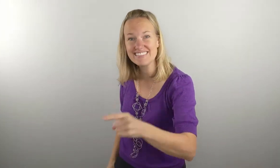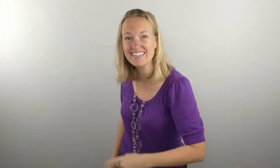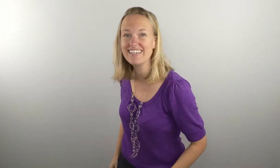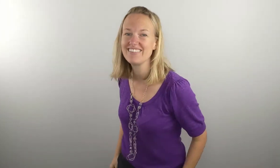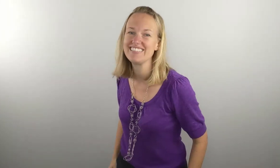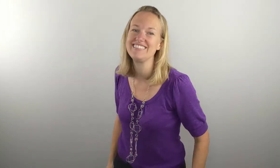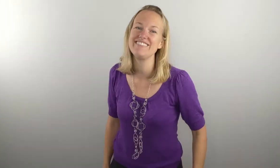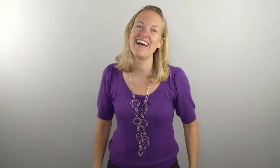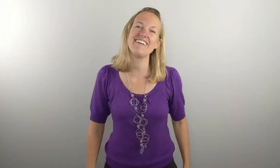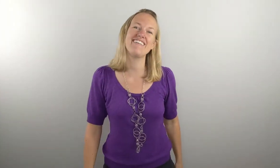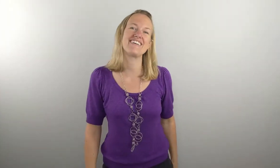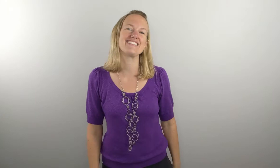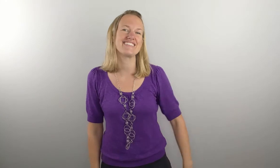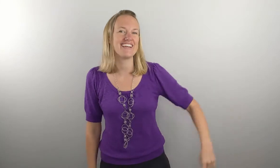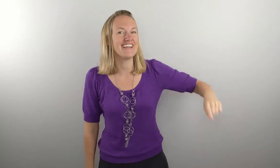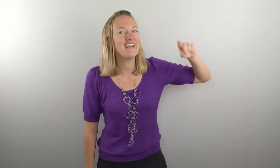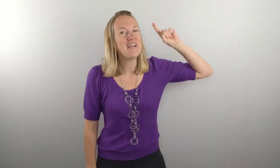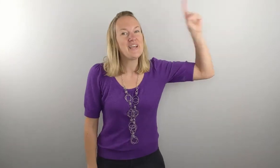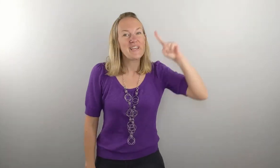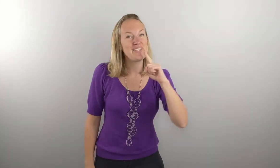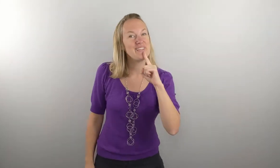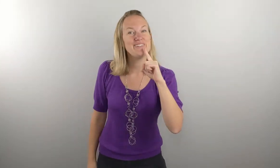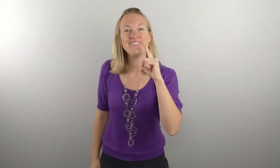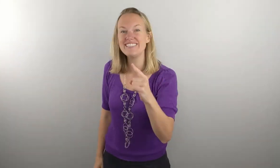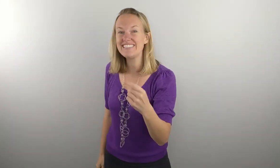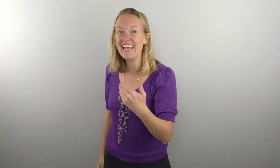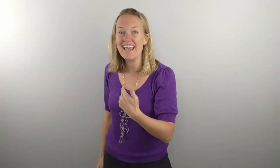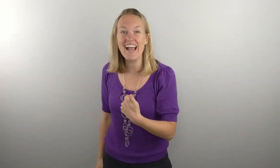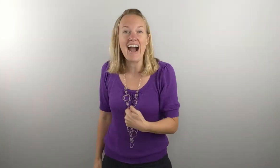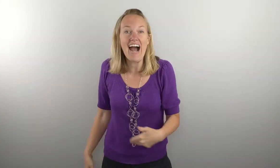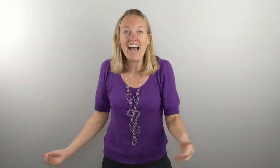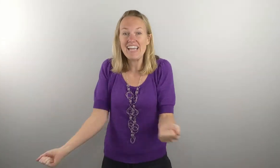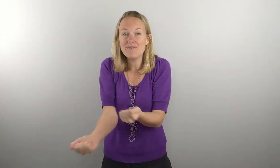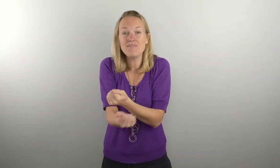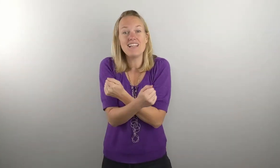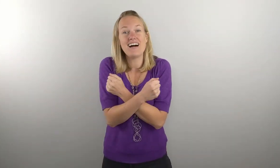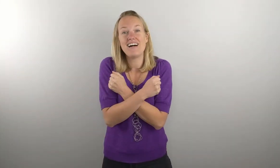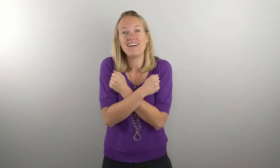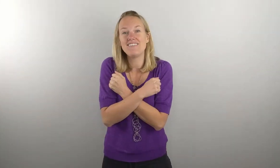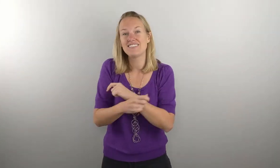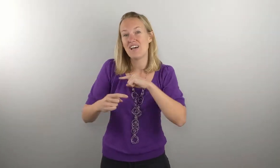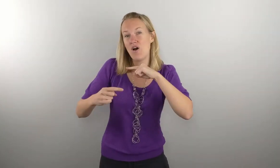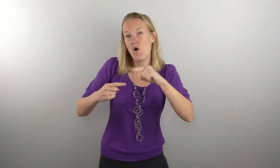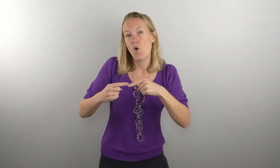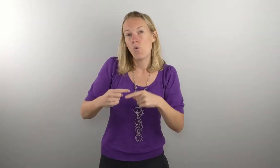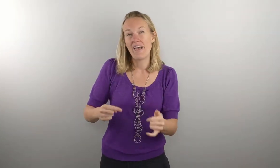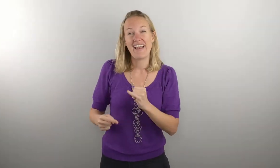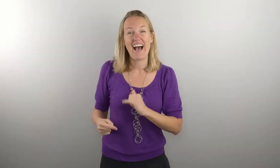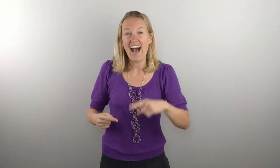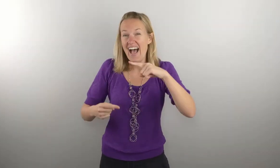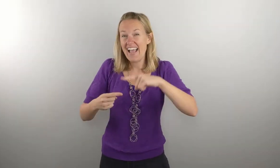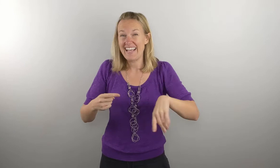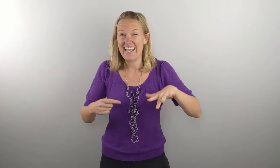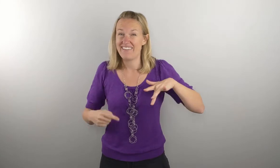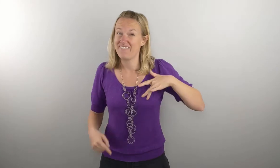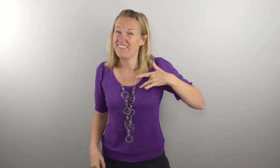time, let's do that chorus, okay? You say I am loved when I can't feel